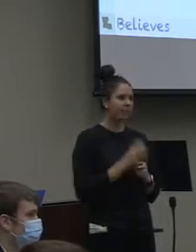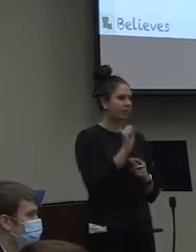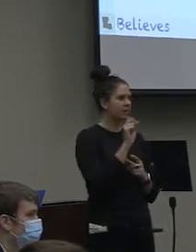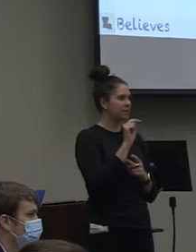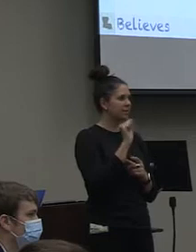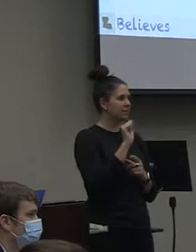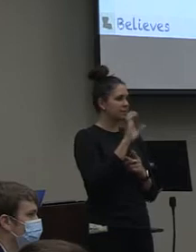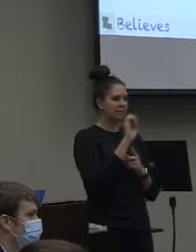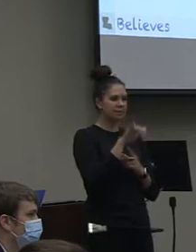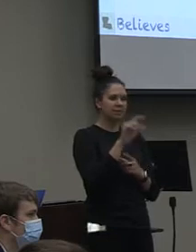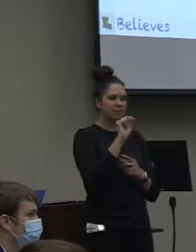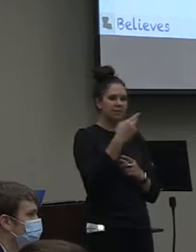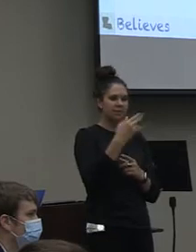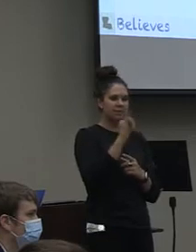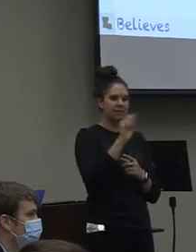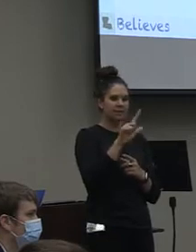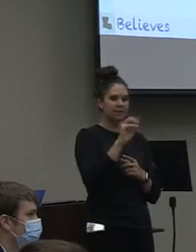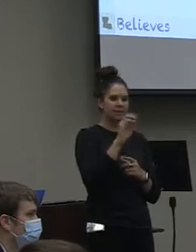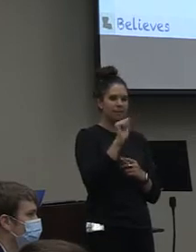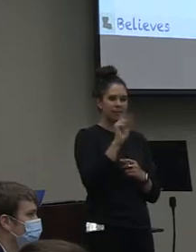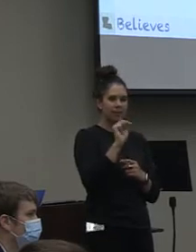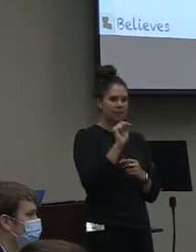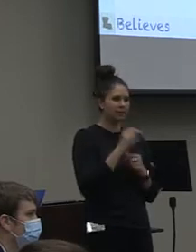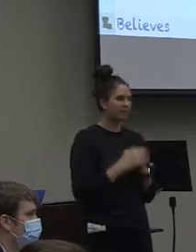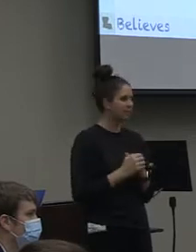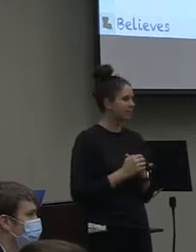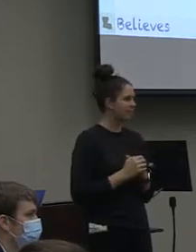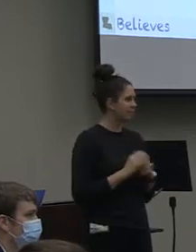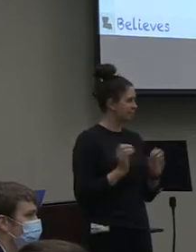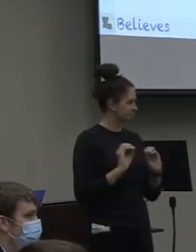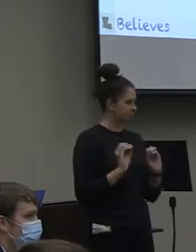Here. Stacy Billman.